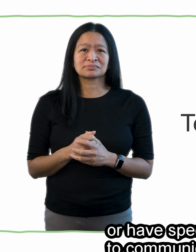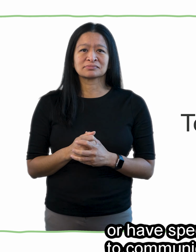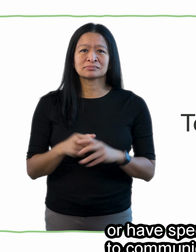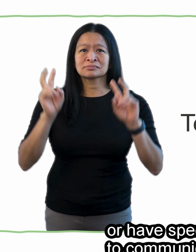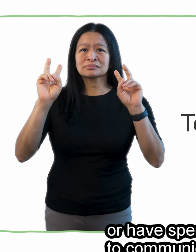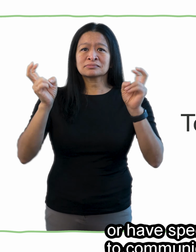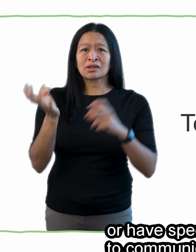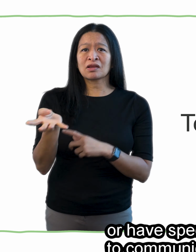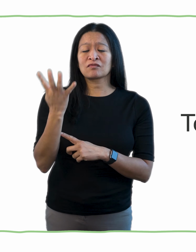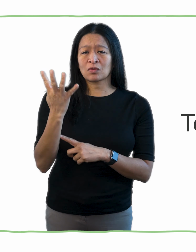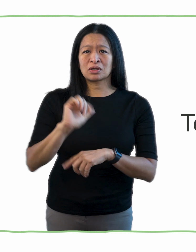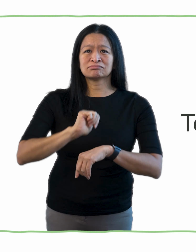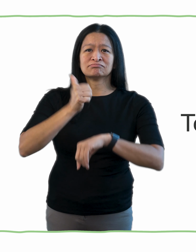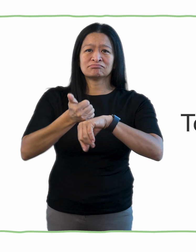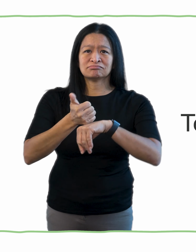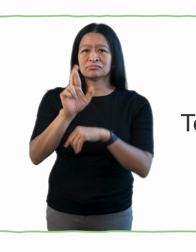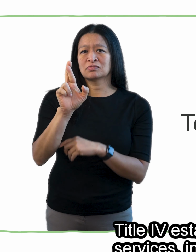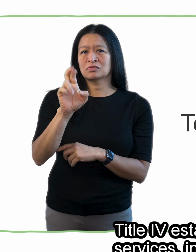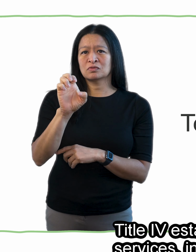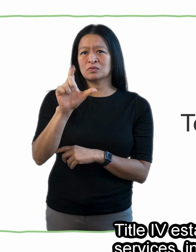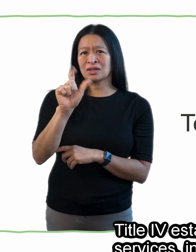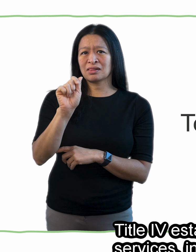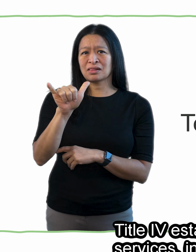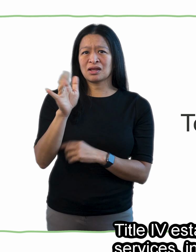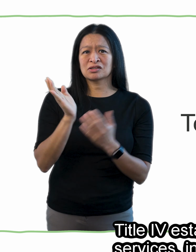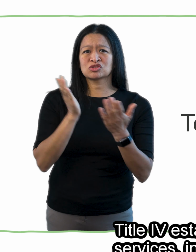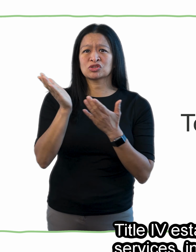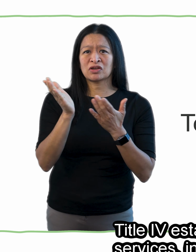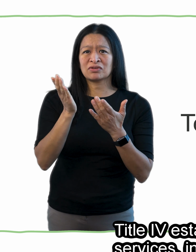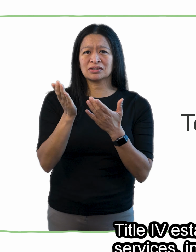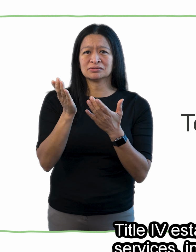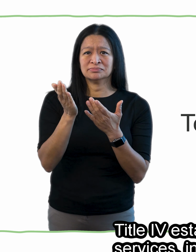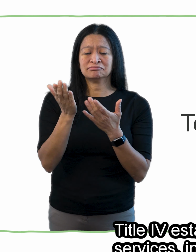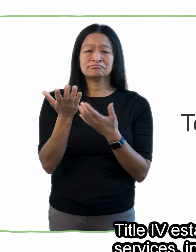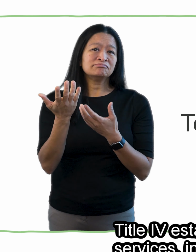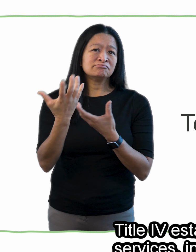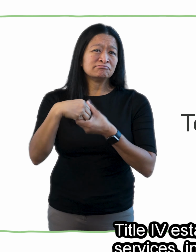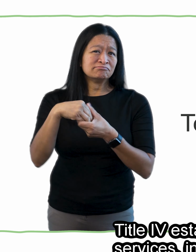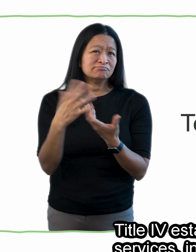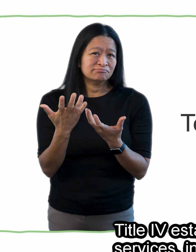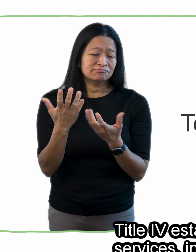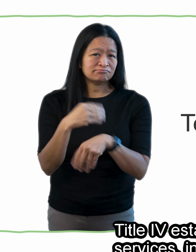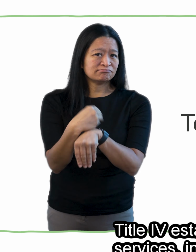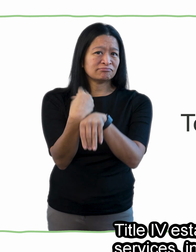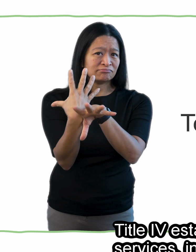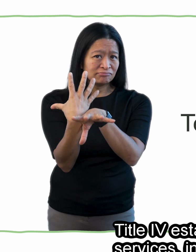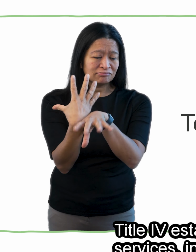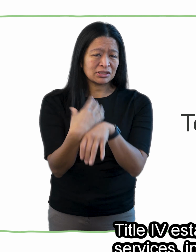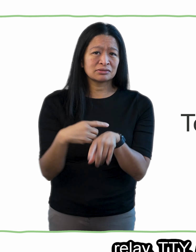to communicate. Title IV establishes relay services, including video